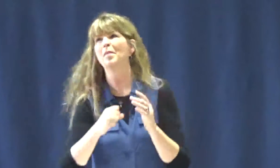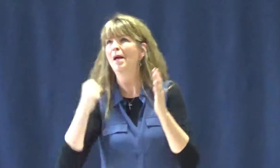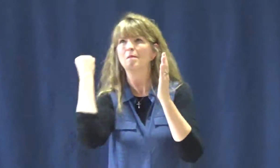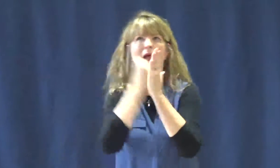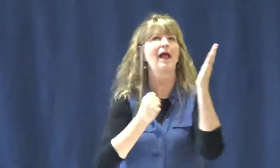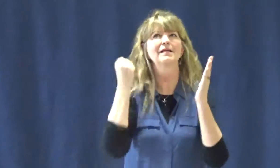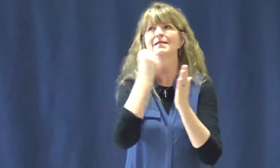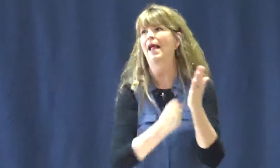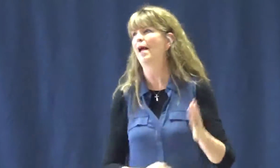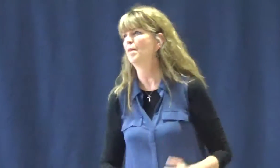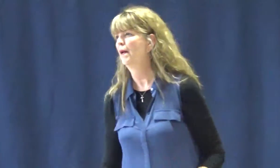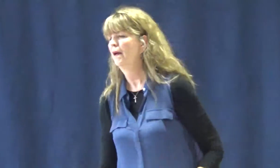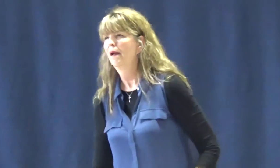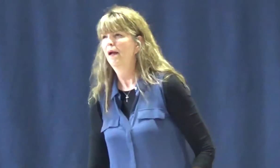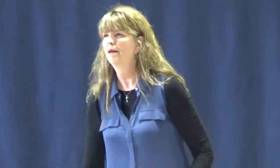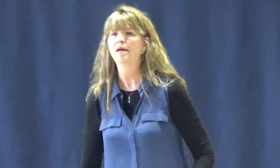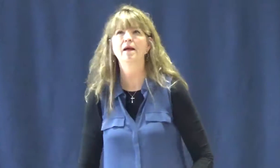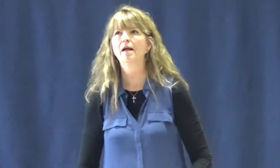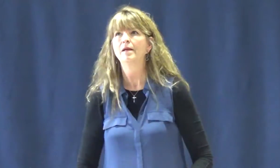and gossip and backstabbing,